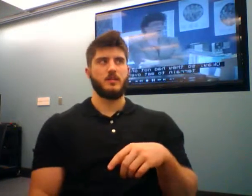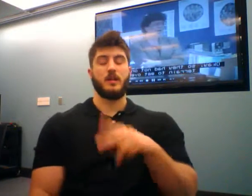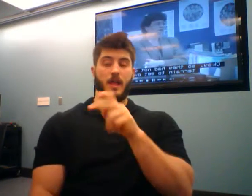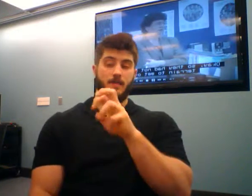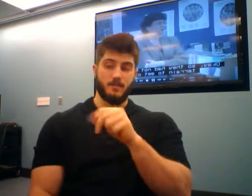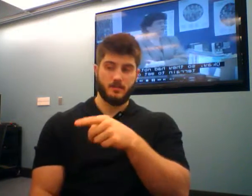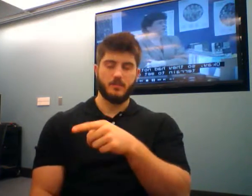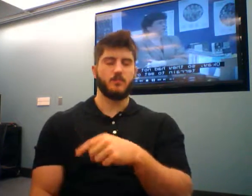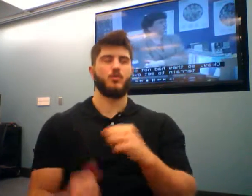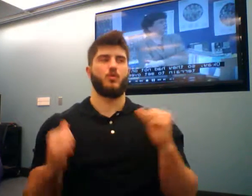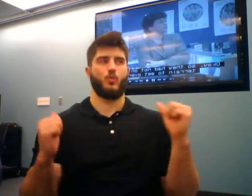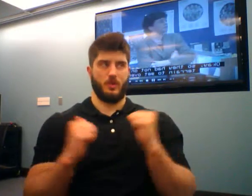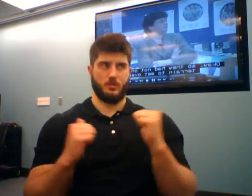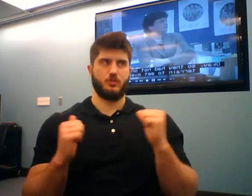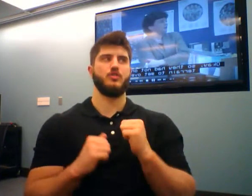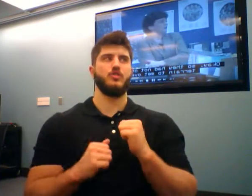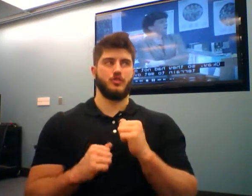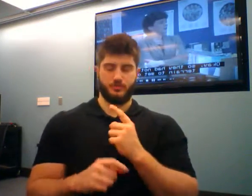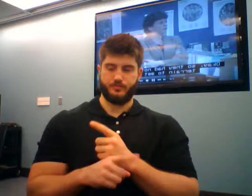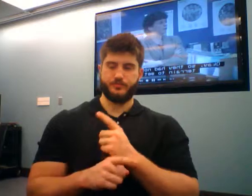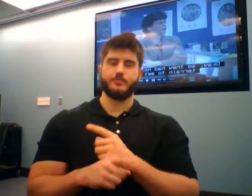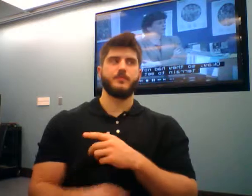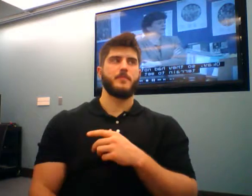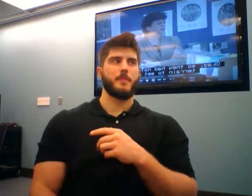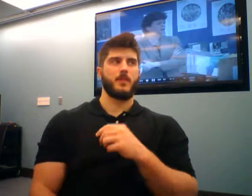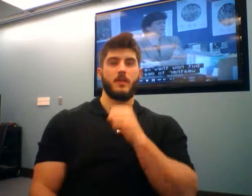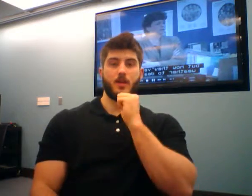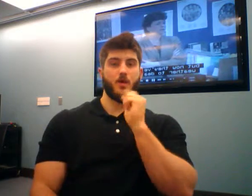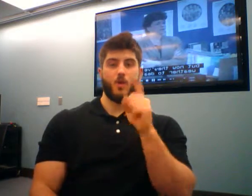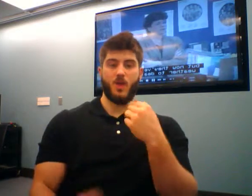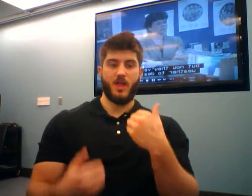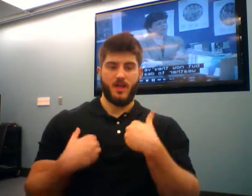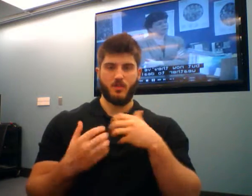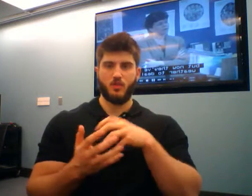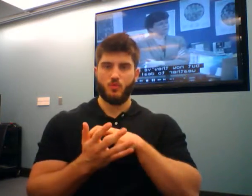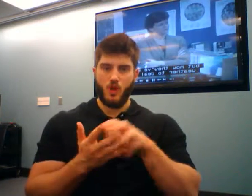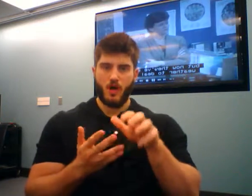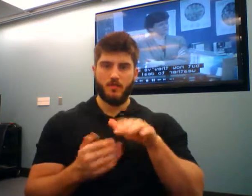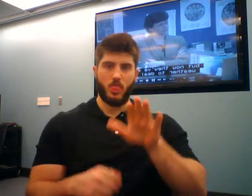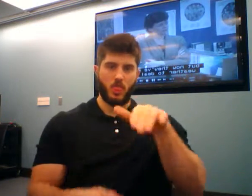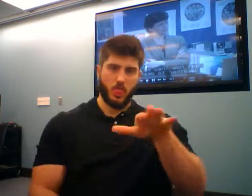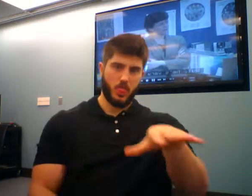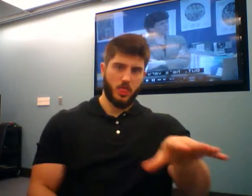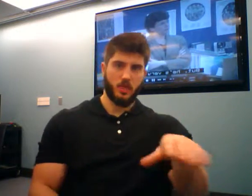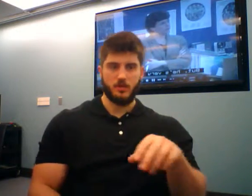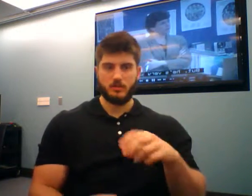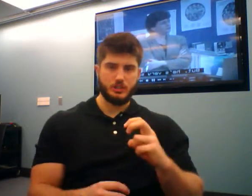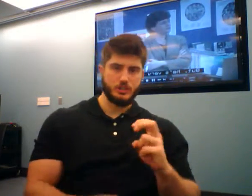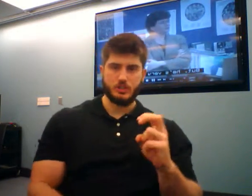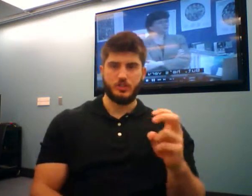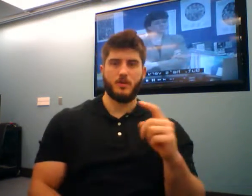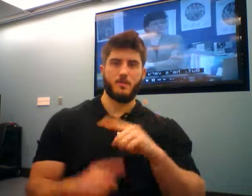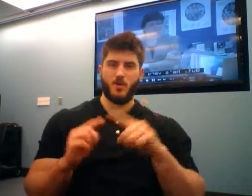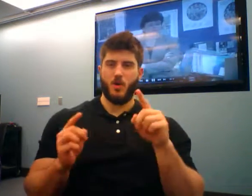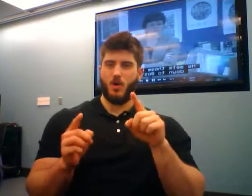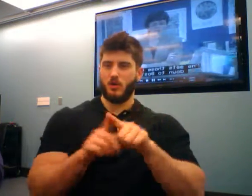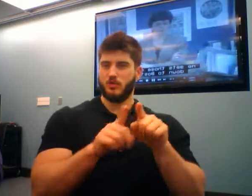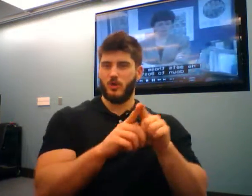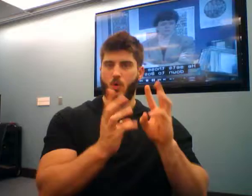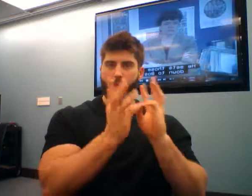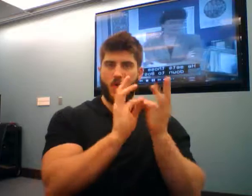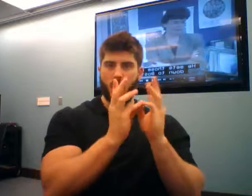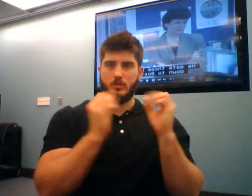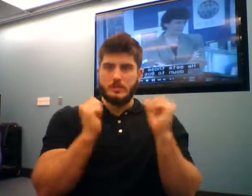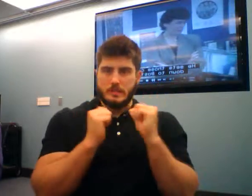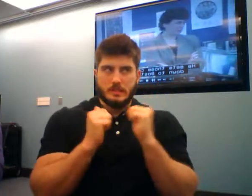Winter. Okay, so they had not only rough terrain to get over, but now they've got bad weather to deal with. But he's very speedy. He